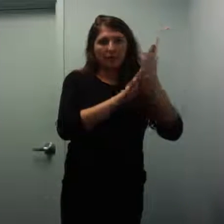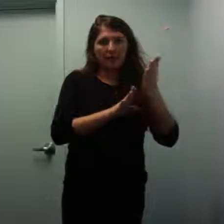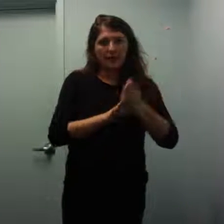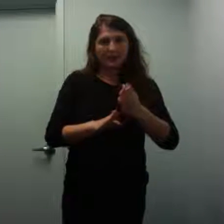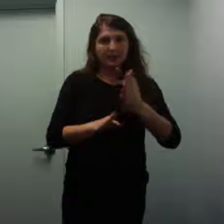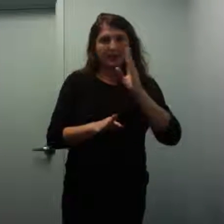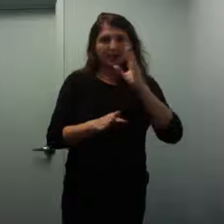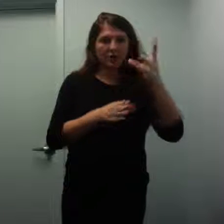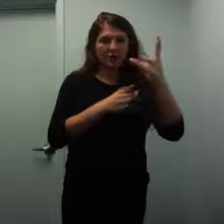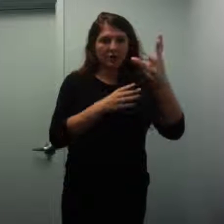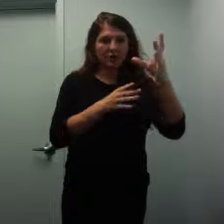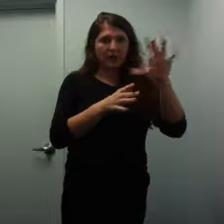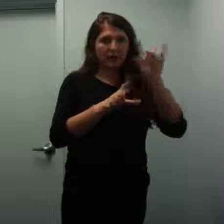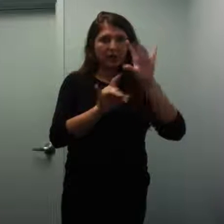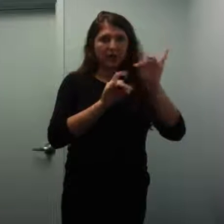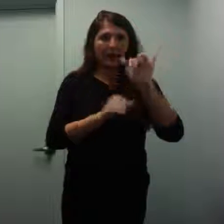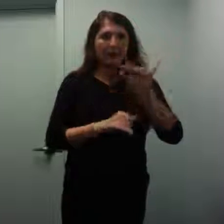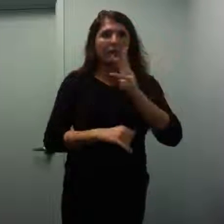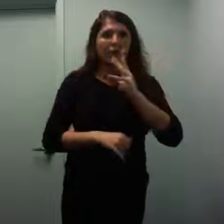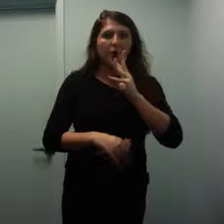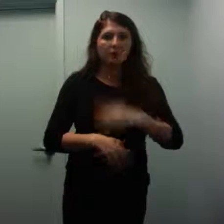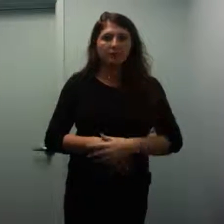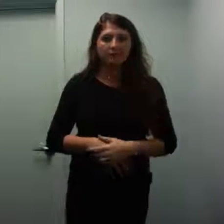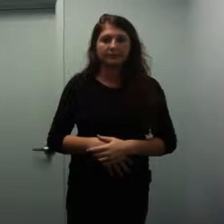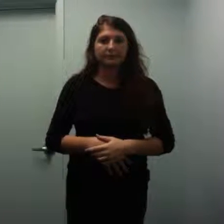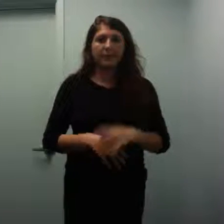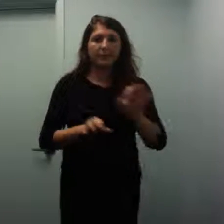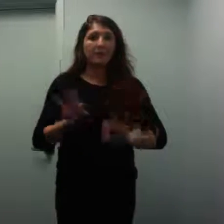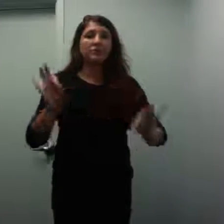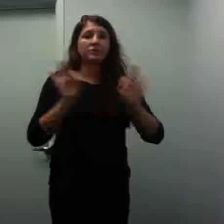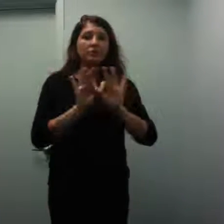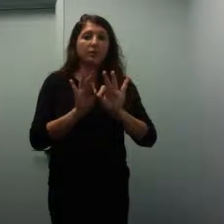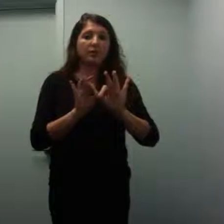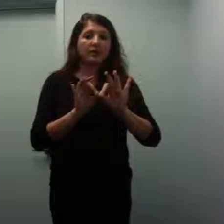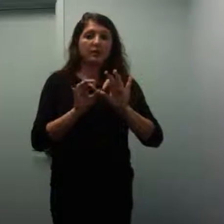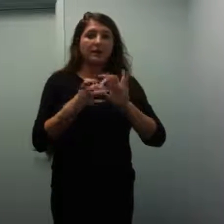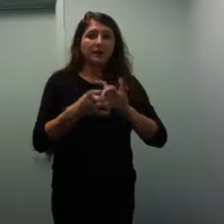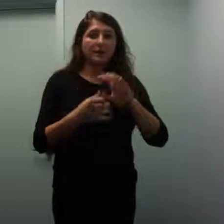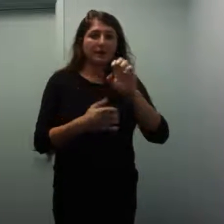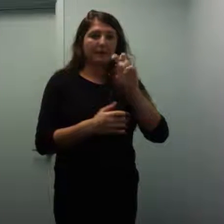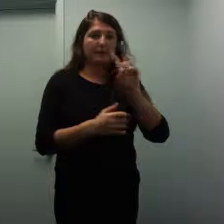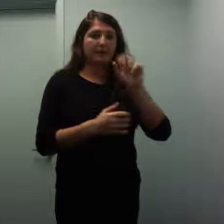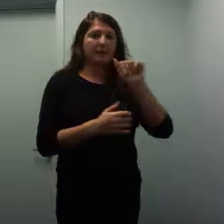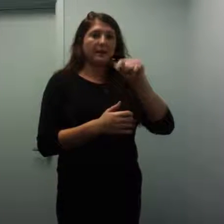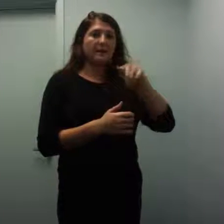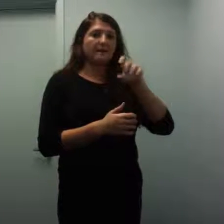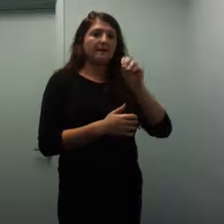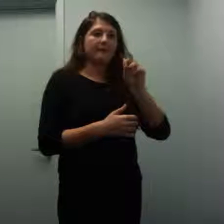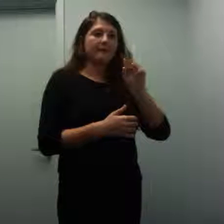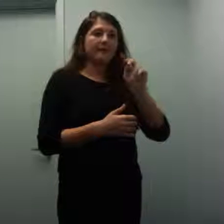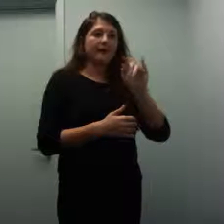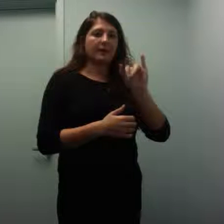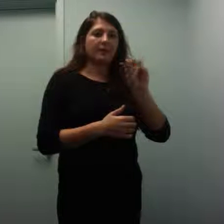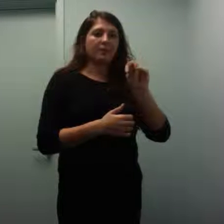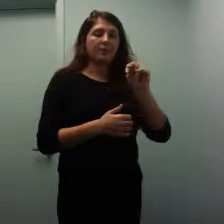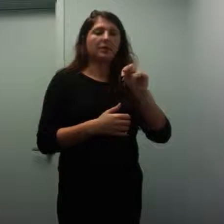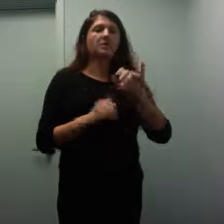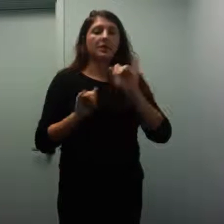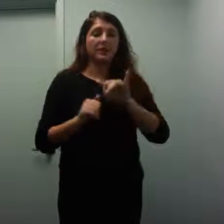the most important thing you need to know about evaporation is it's a cooling process. And we're going to do a little mini lab over